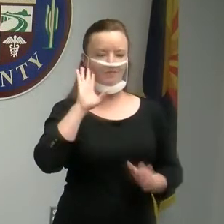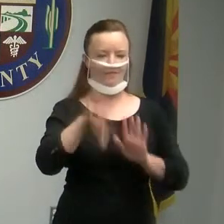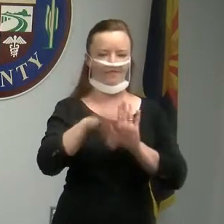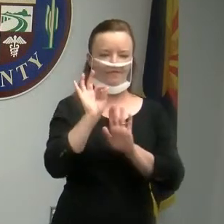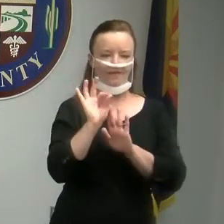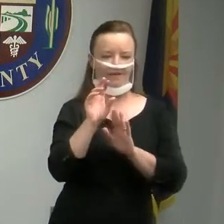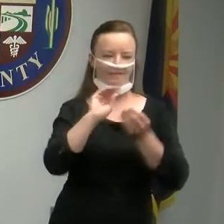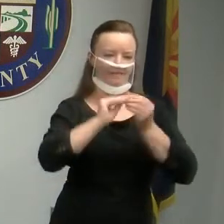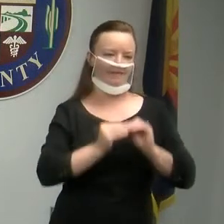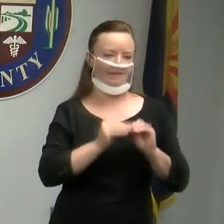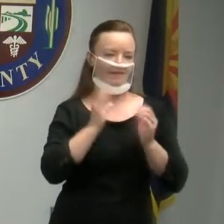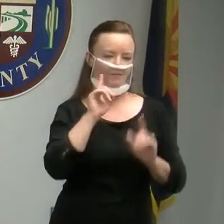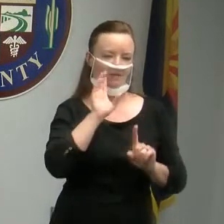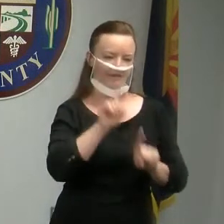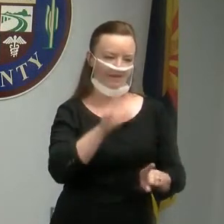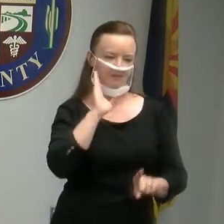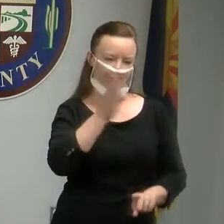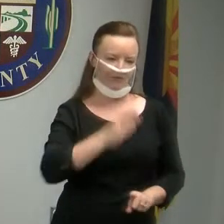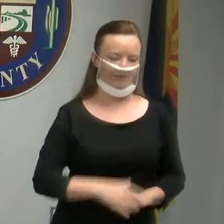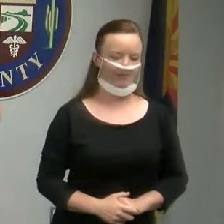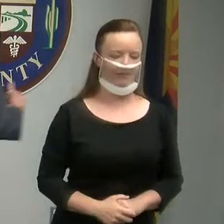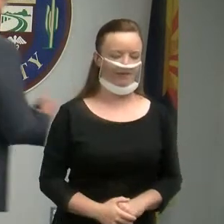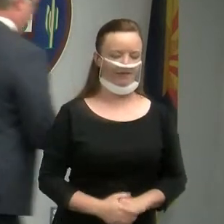data for you, Leon, and we'll answer that question.